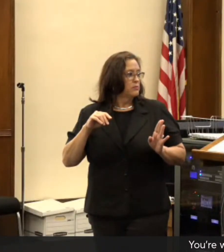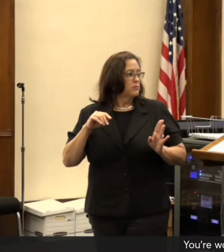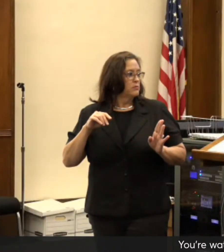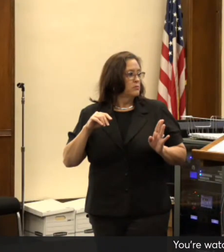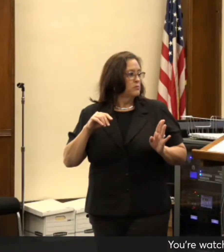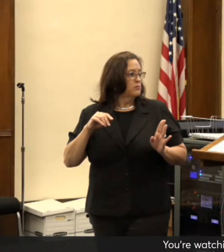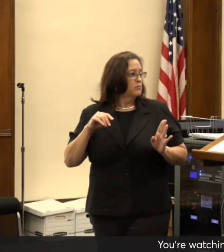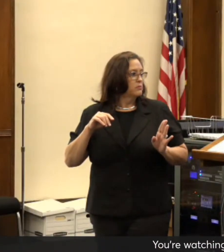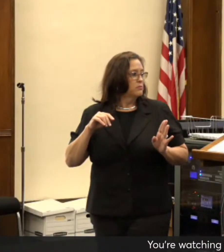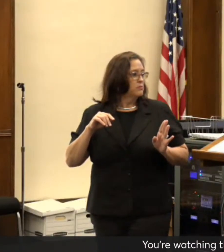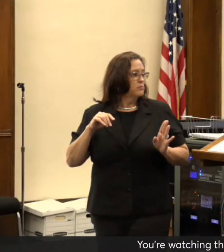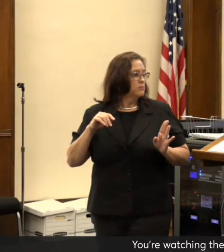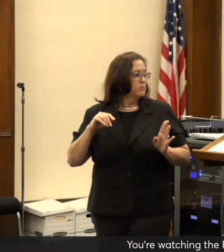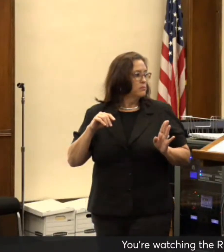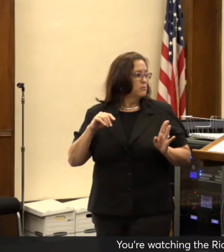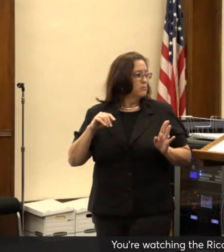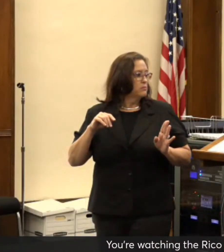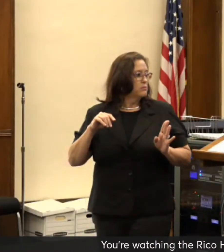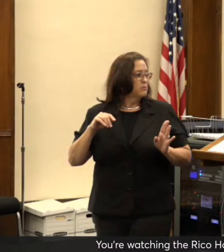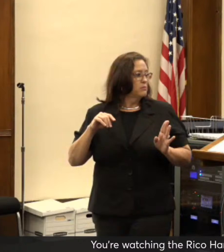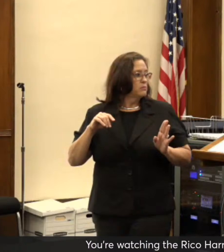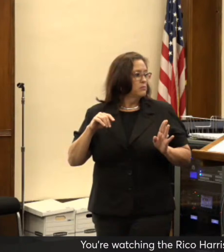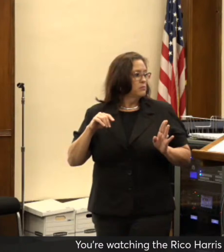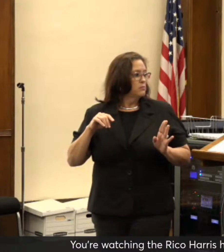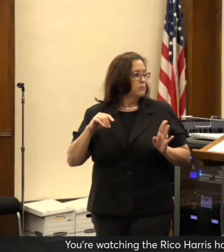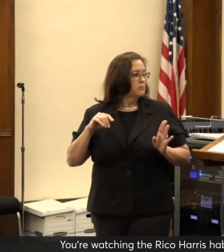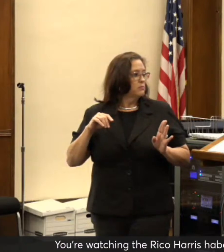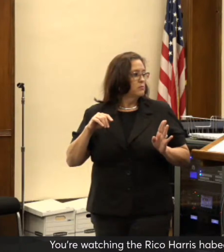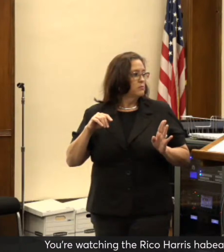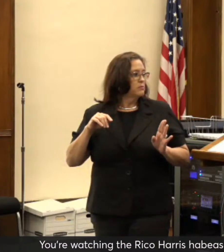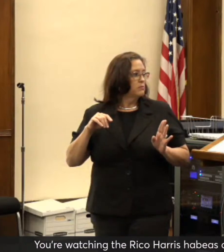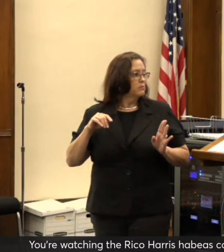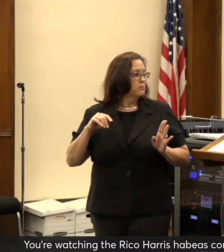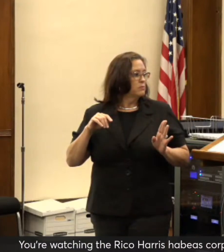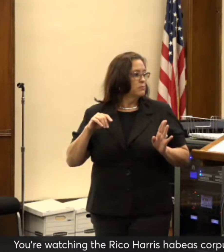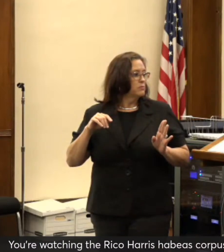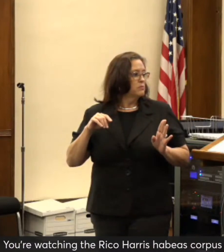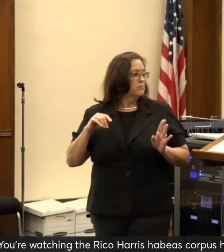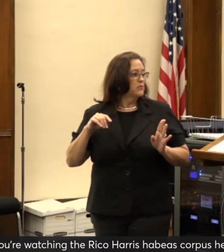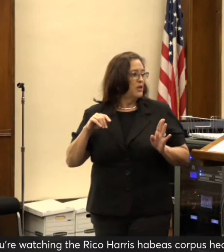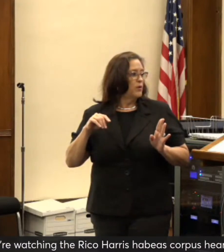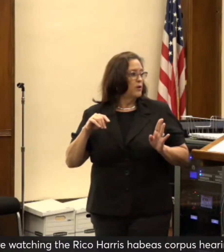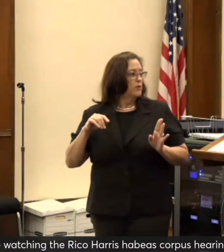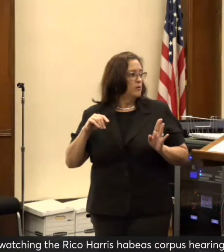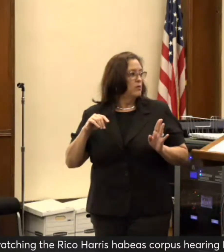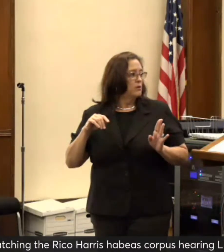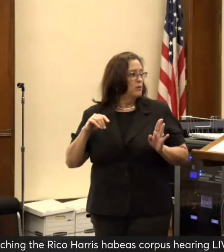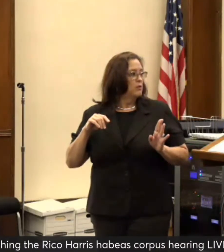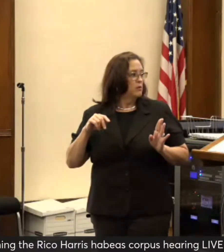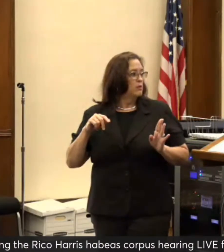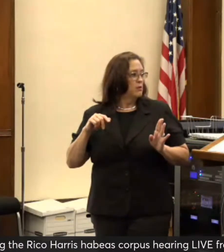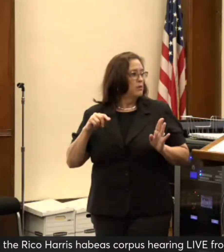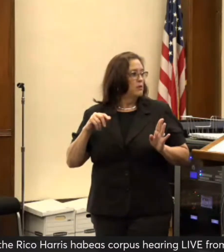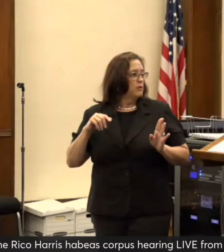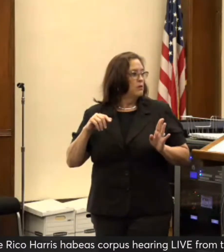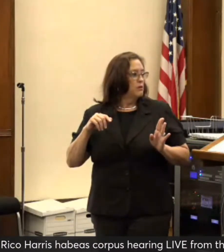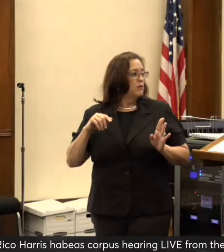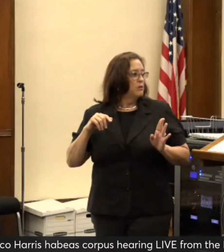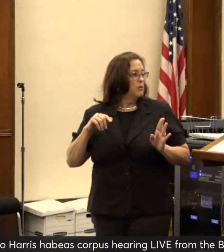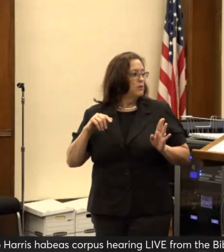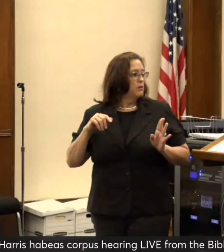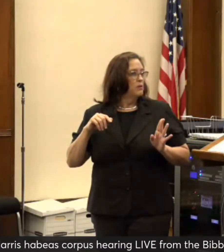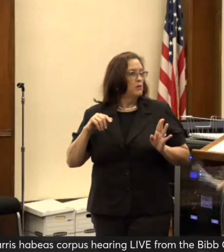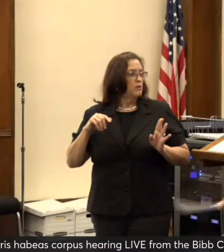Okay. there's the microphone on this thing. If you're right. There we go. Hopefully